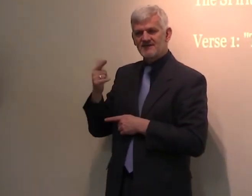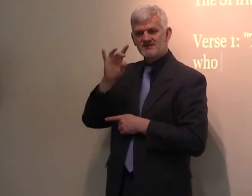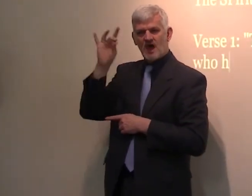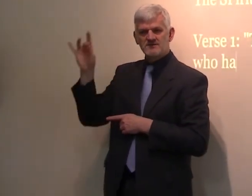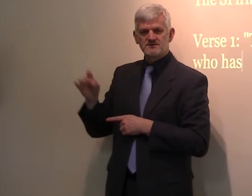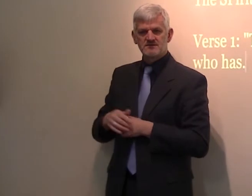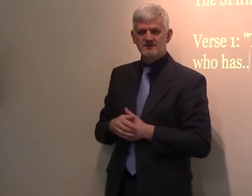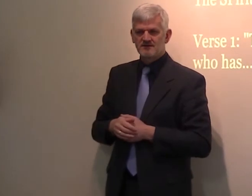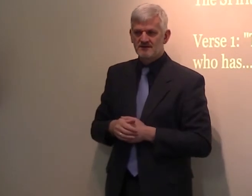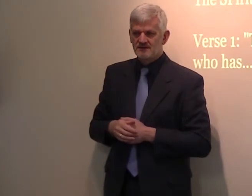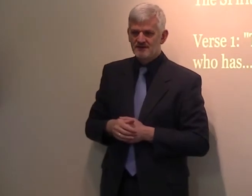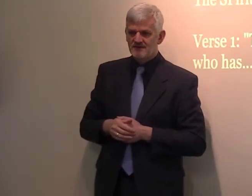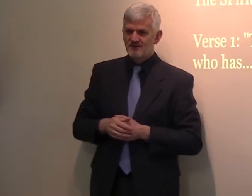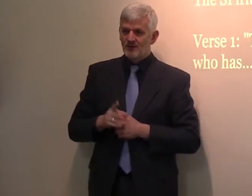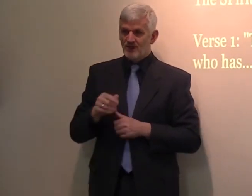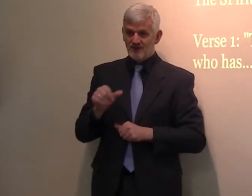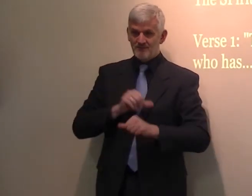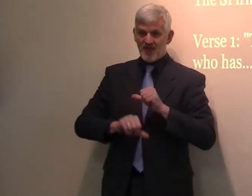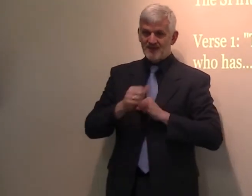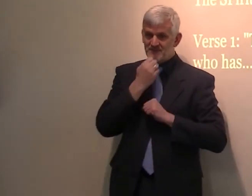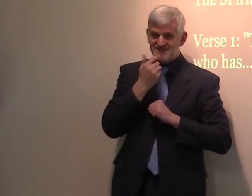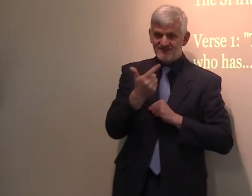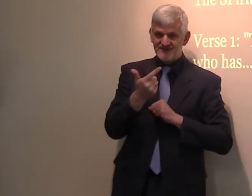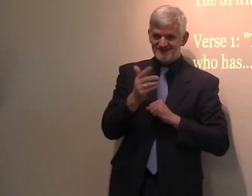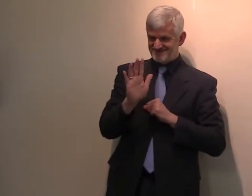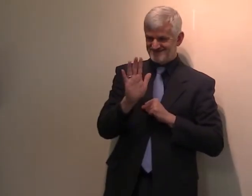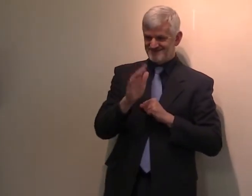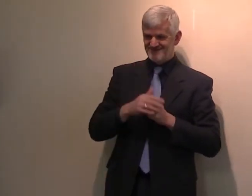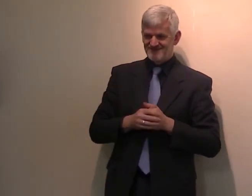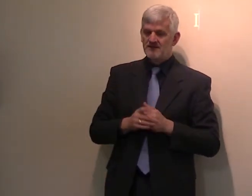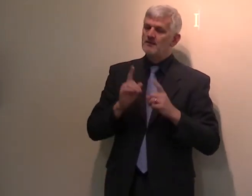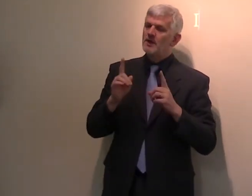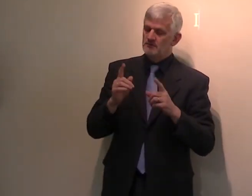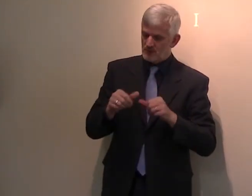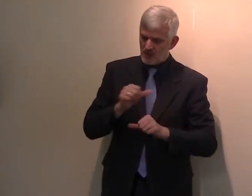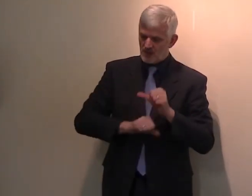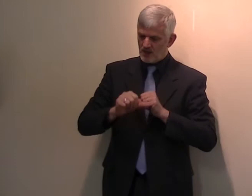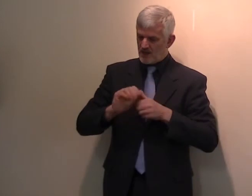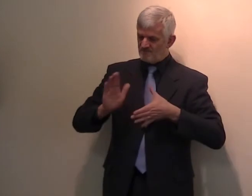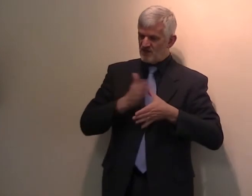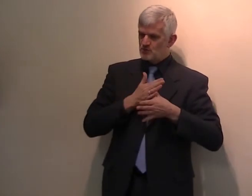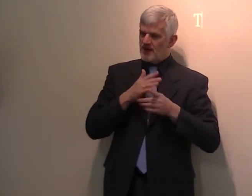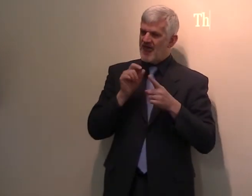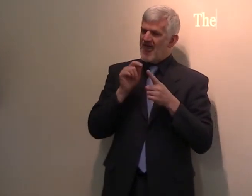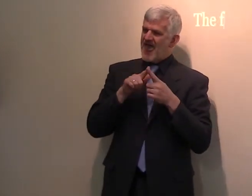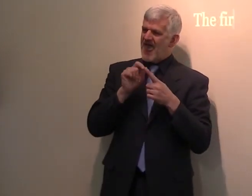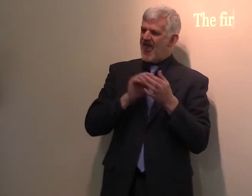We don't go back to it again, because in our first study, when we studied the Church of Ephesus, we explained who are the